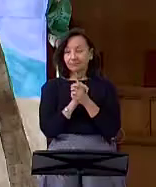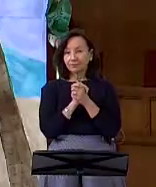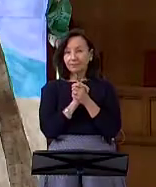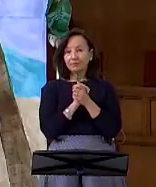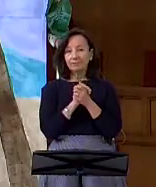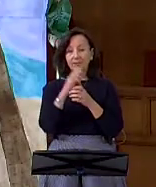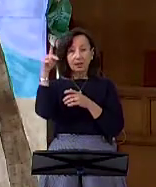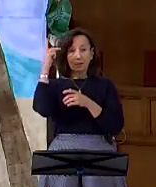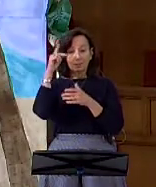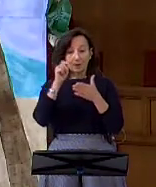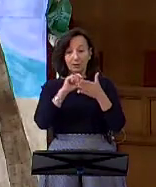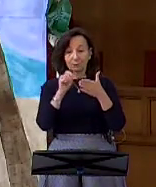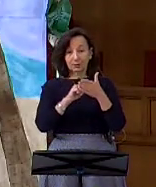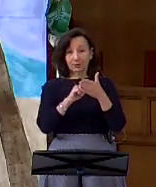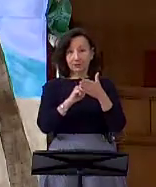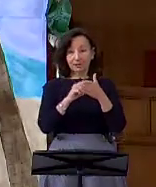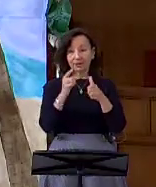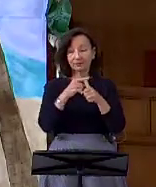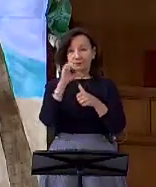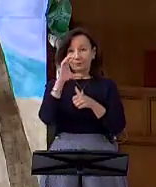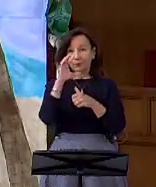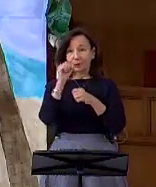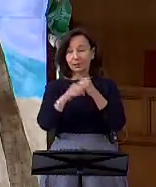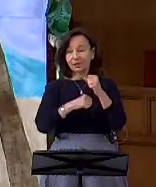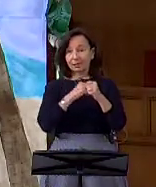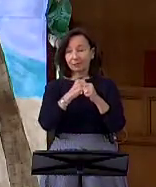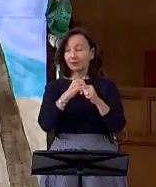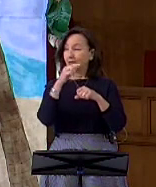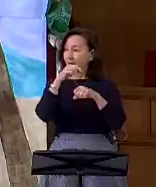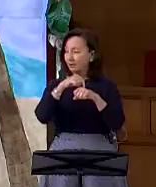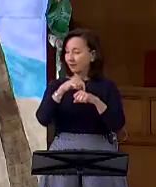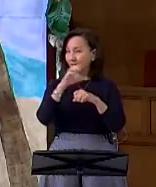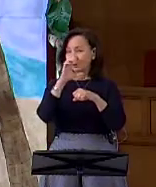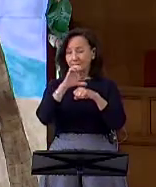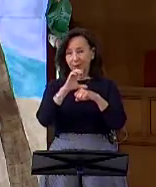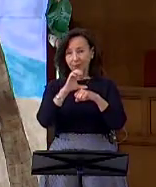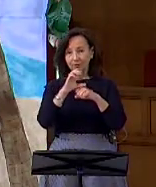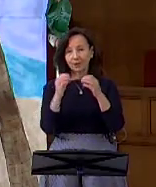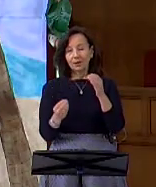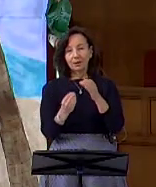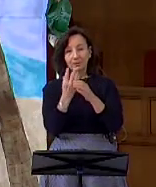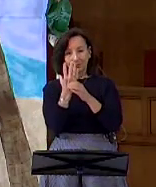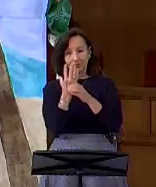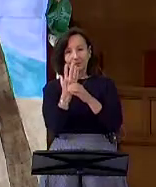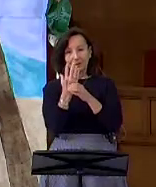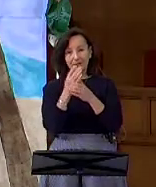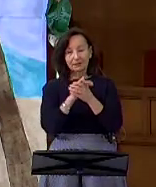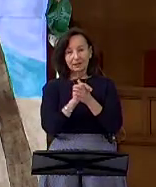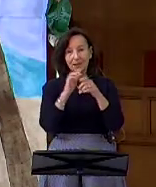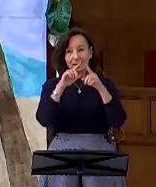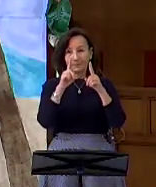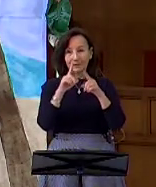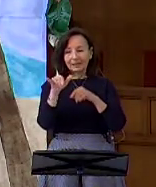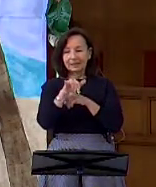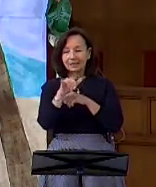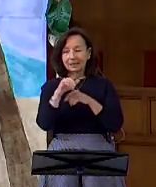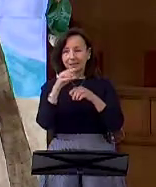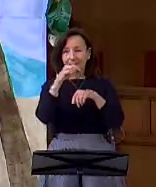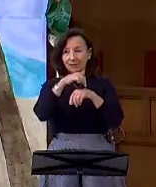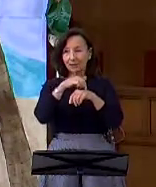Paul wrote this letter in the first century, in a time when the church was growing, but at the same